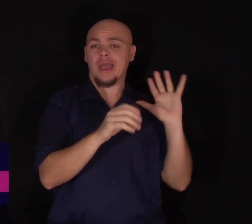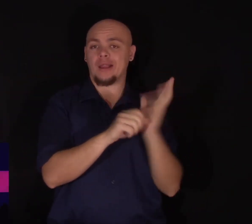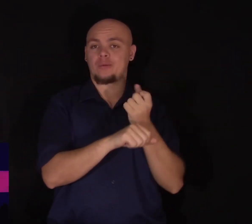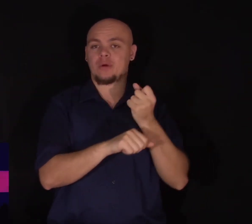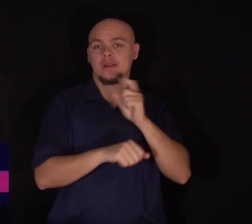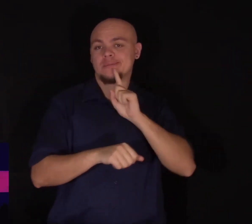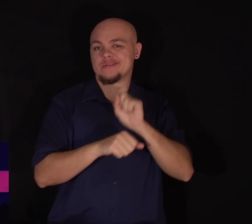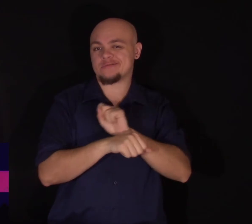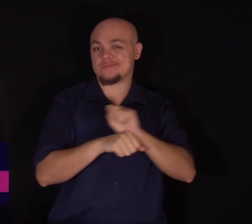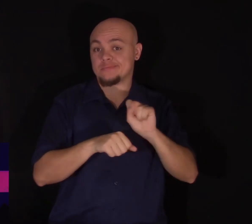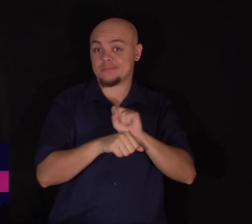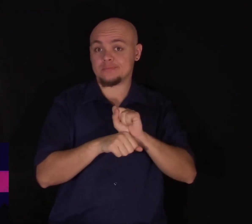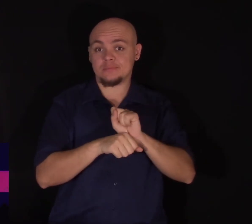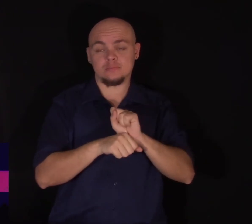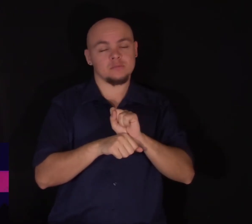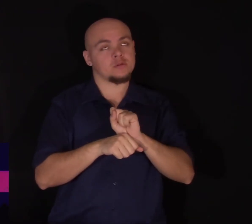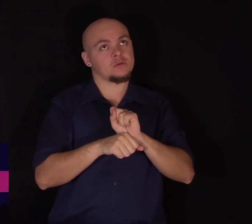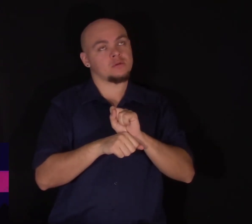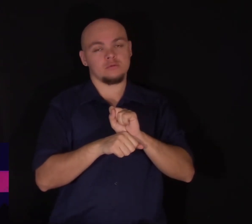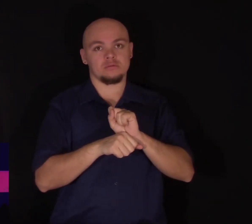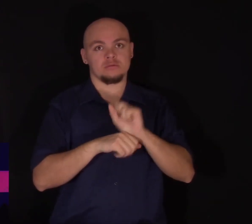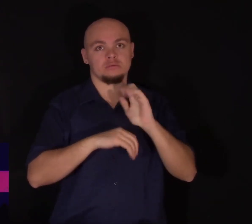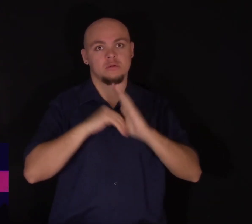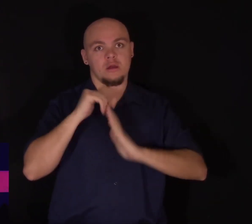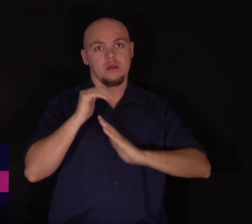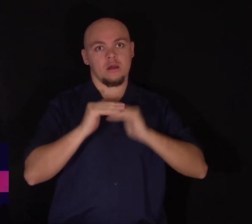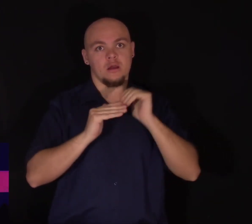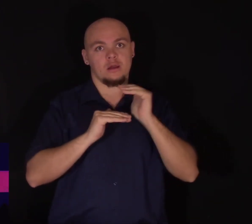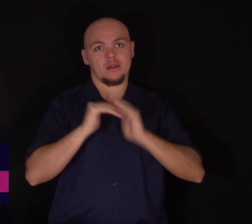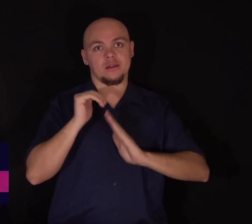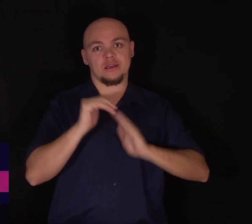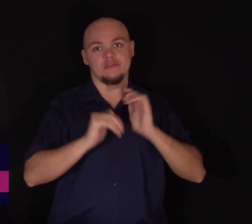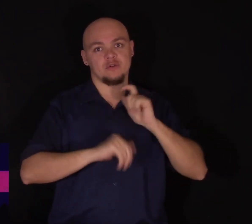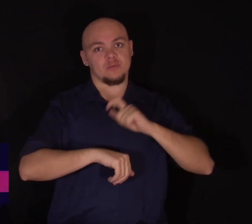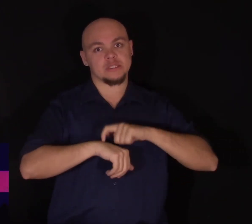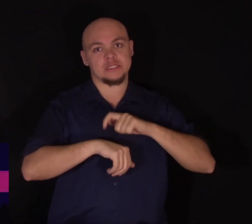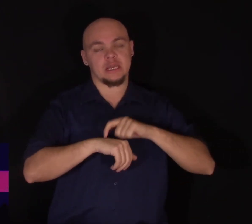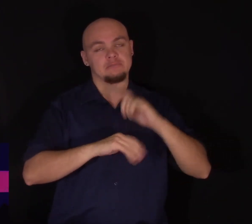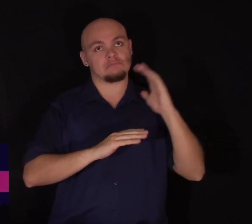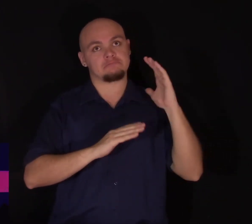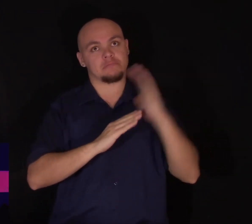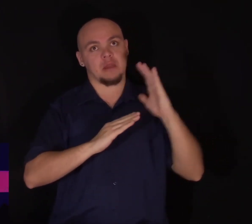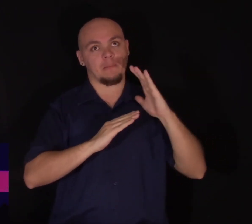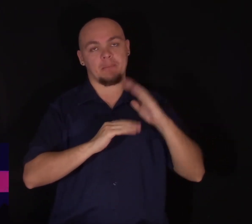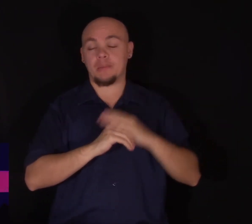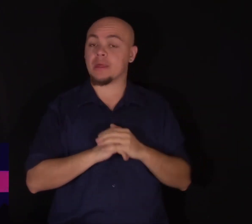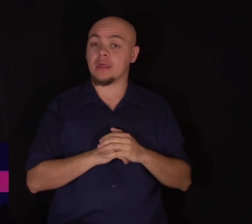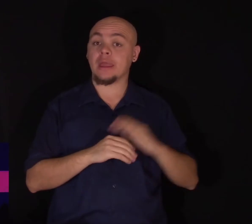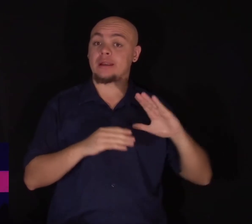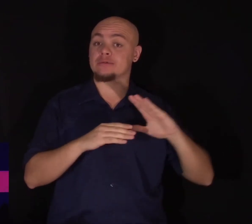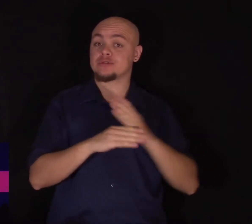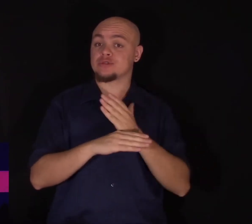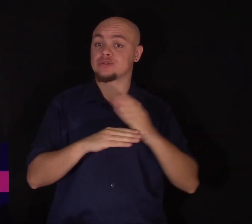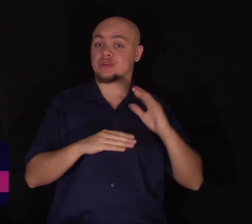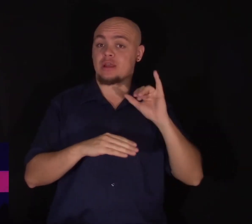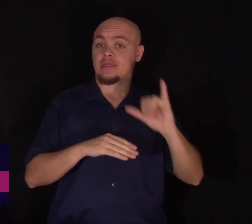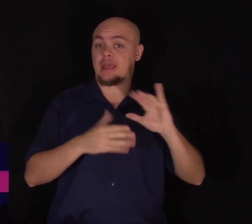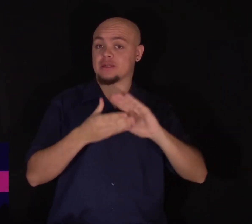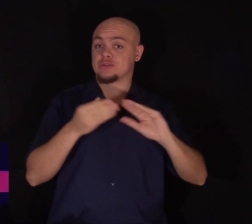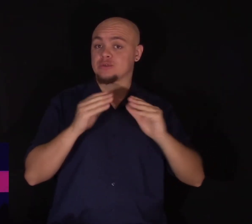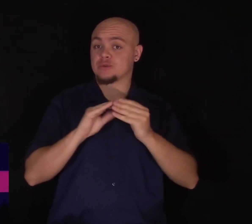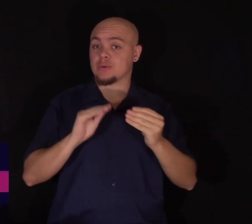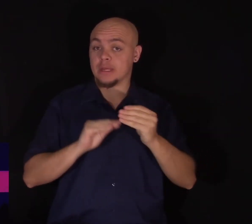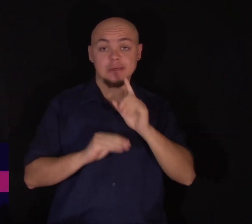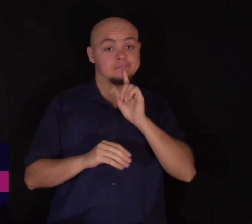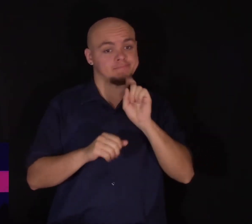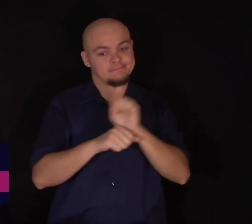it was actually the most difficult and uncomfortable period of my life. And I would like to take this opportunity to share that story with you now, as it actually